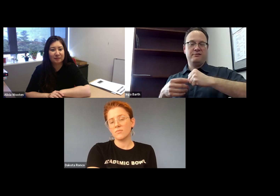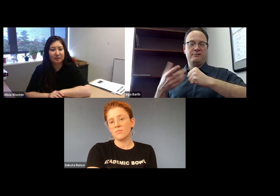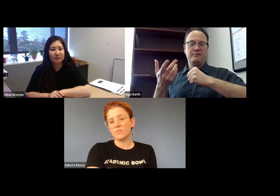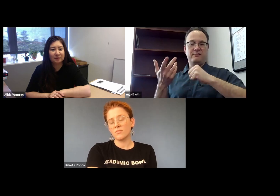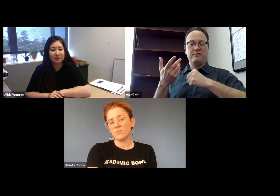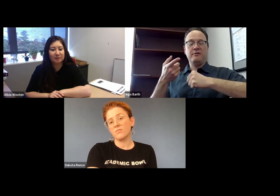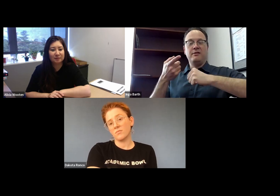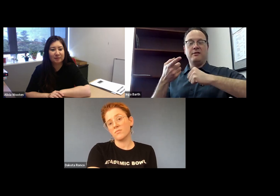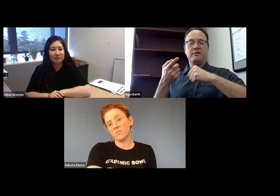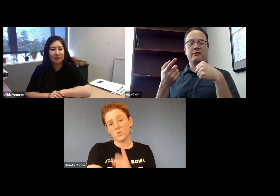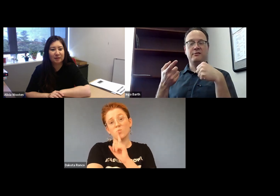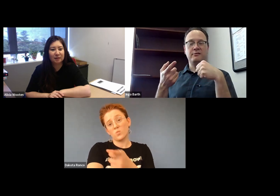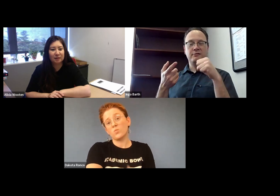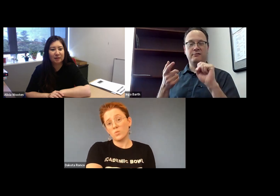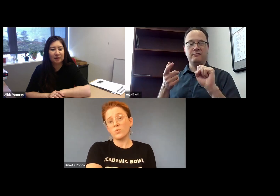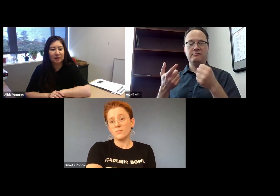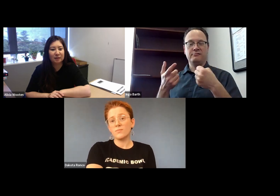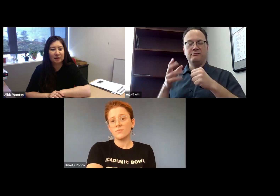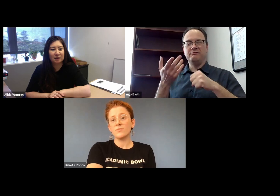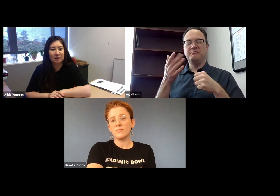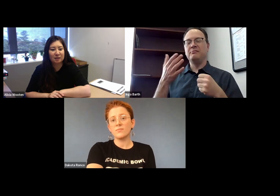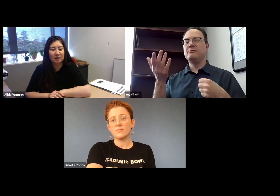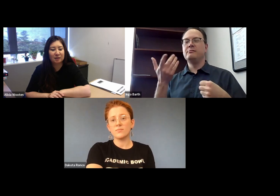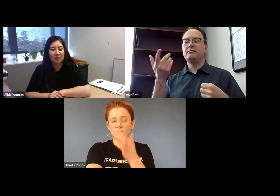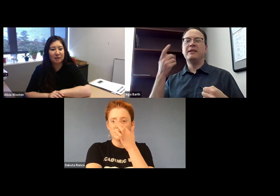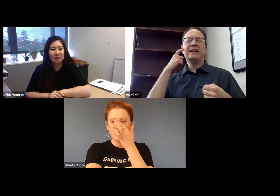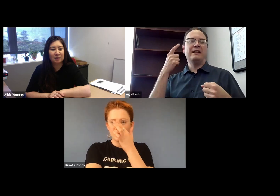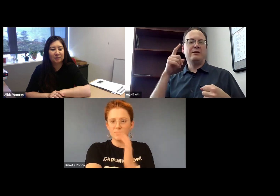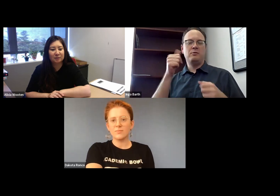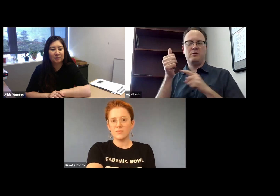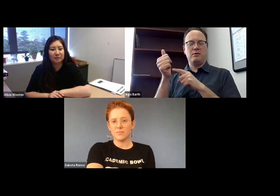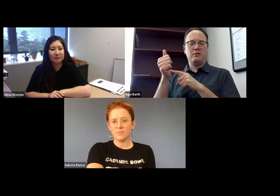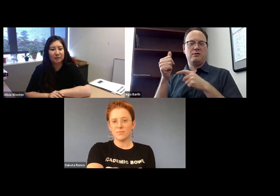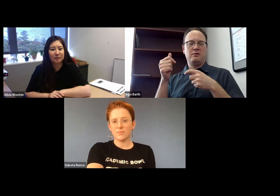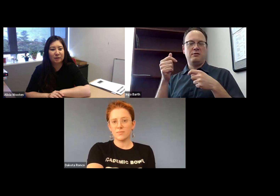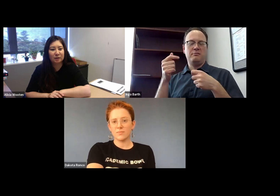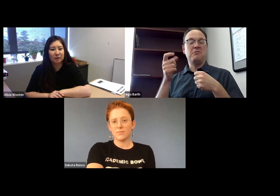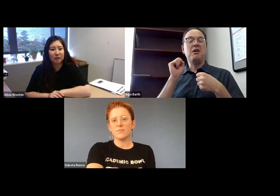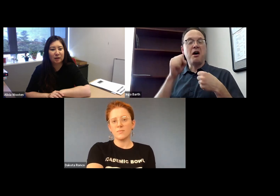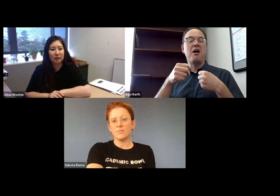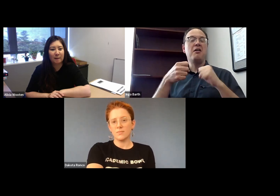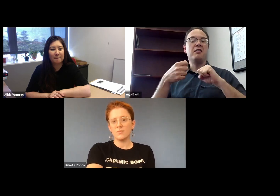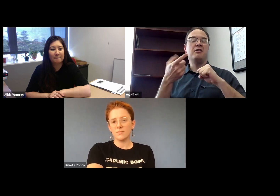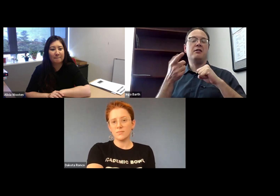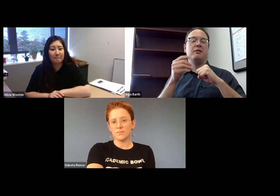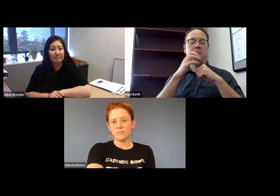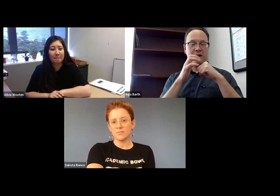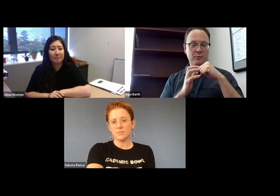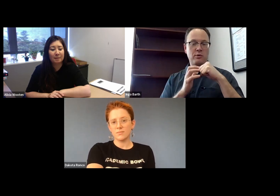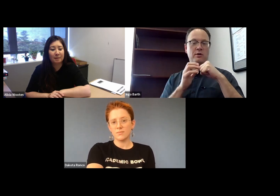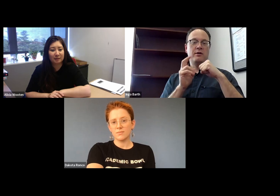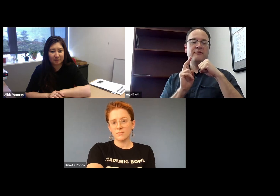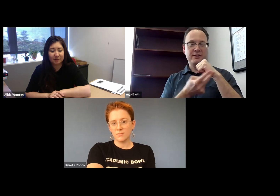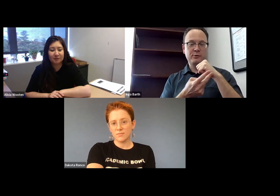That's a good thought. I also think that your arm location is important too, whether or not you pull your elbow up